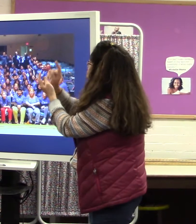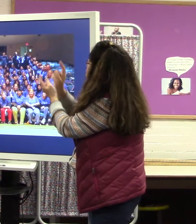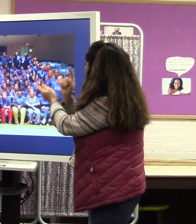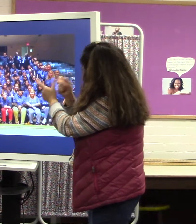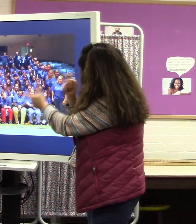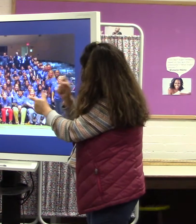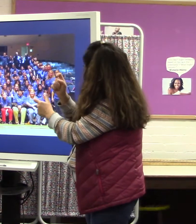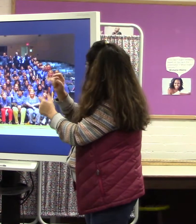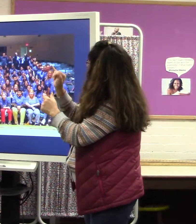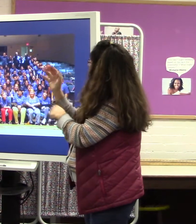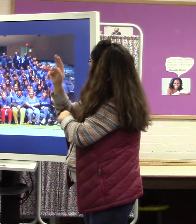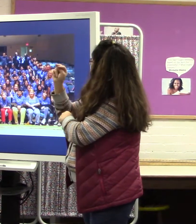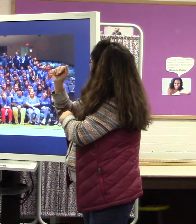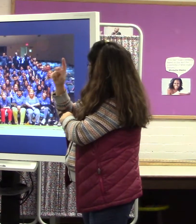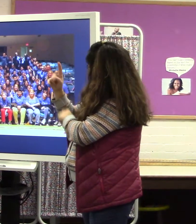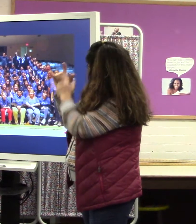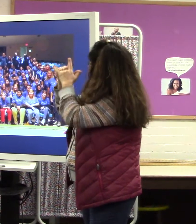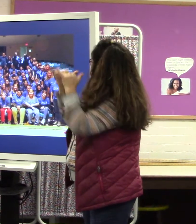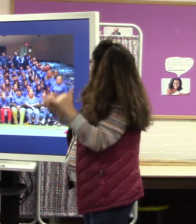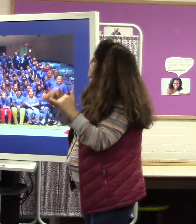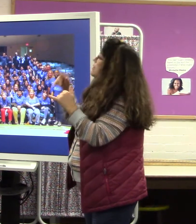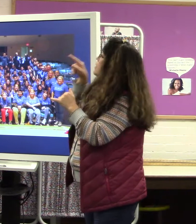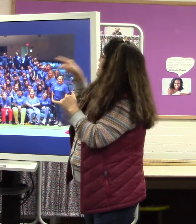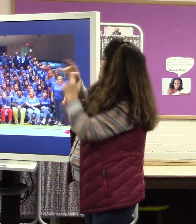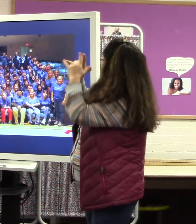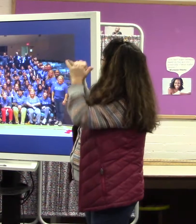met way back at that camp in Minnesota. So,